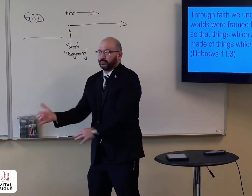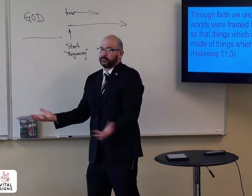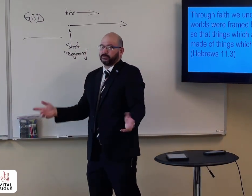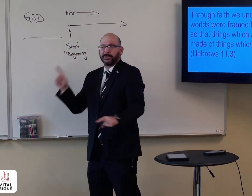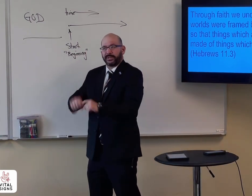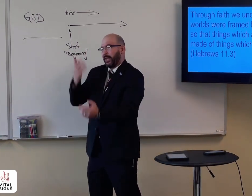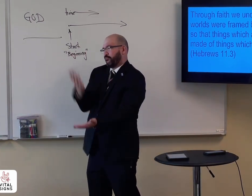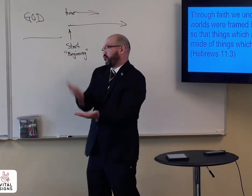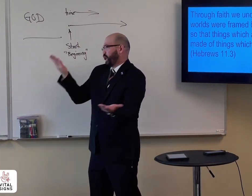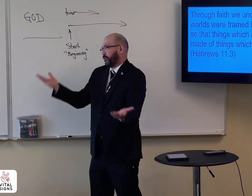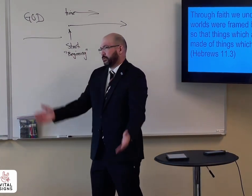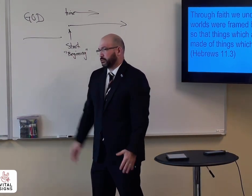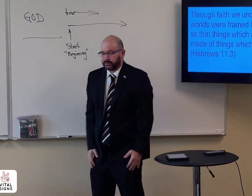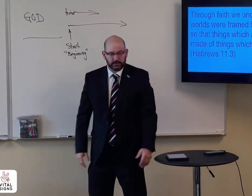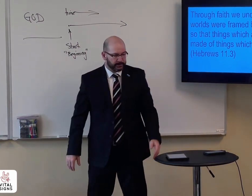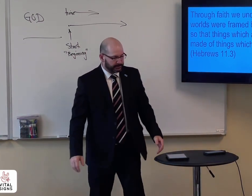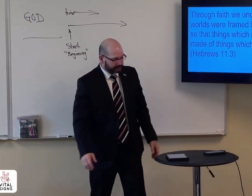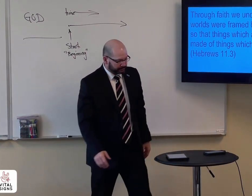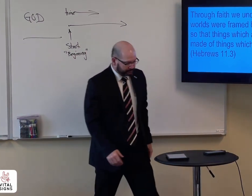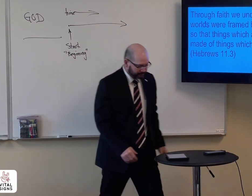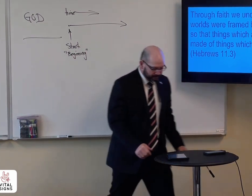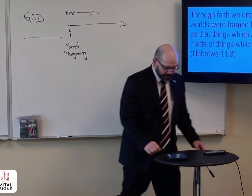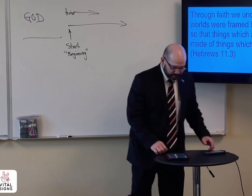Believing in God requires faith. So you can't prove either one of them.